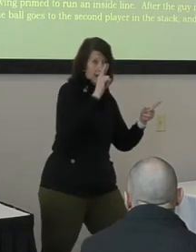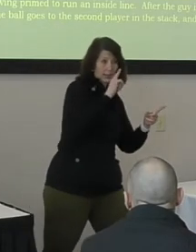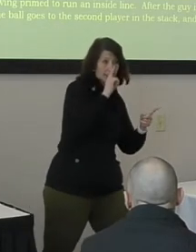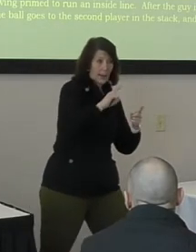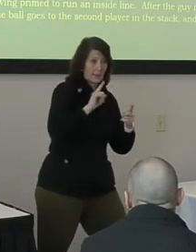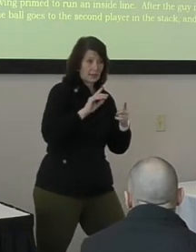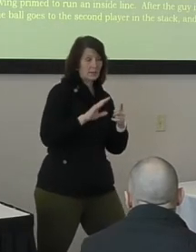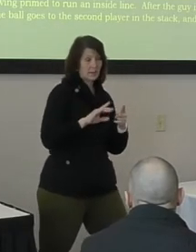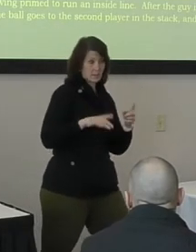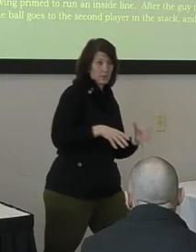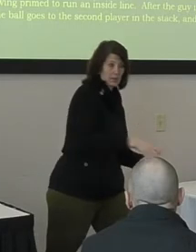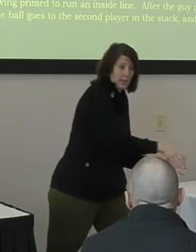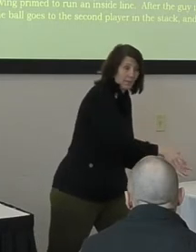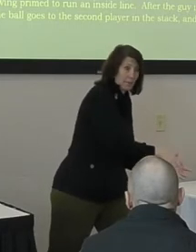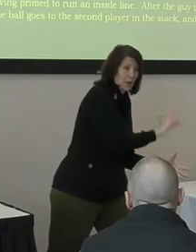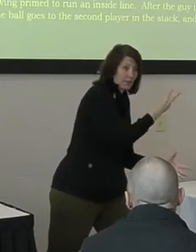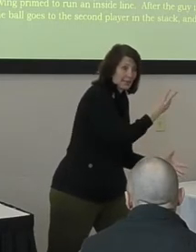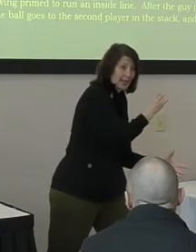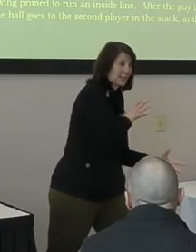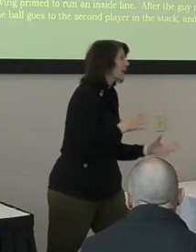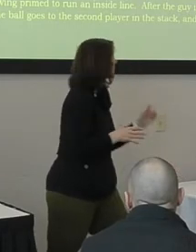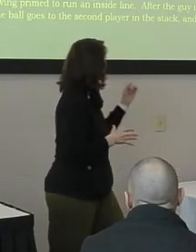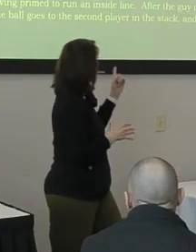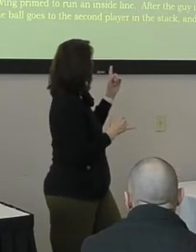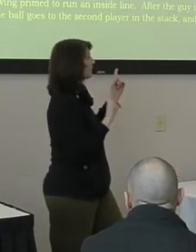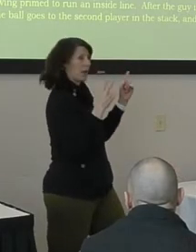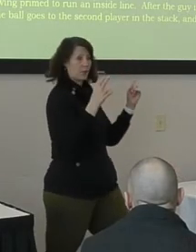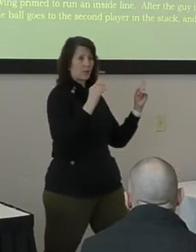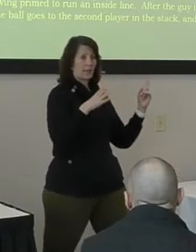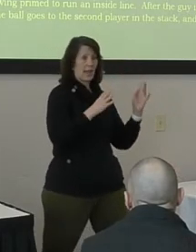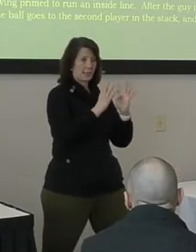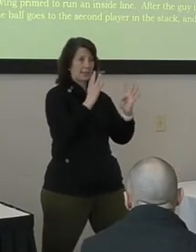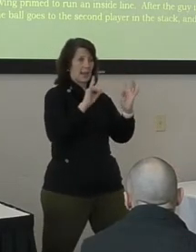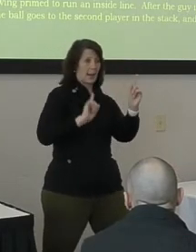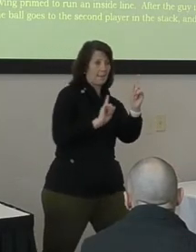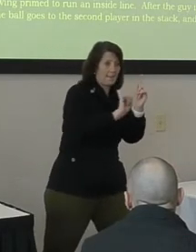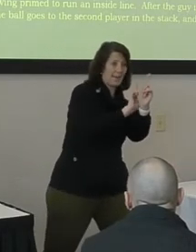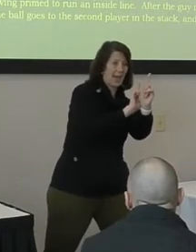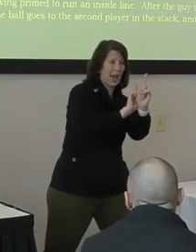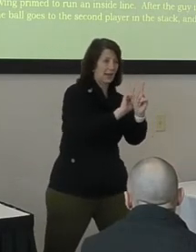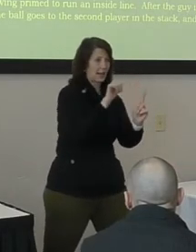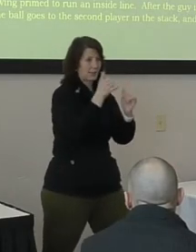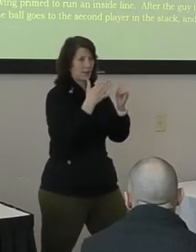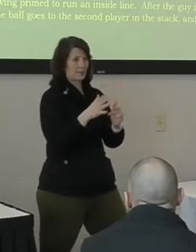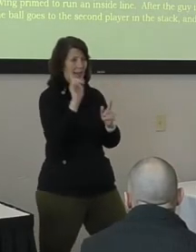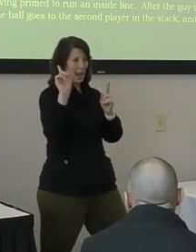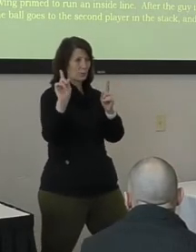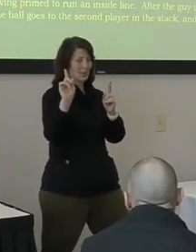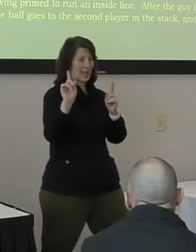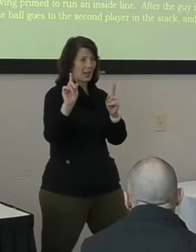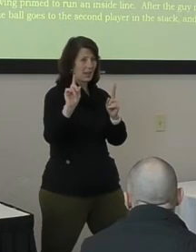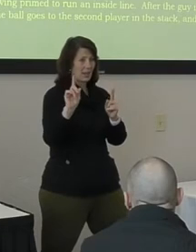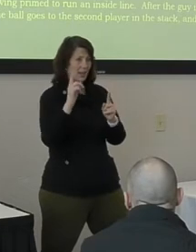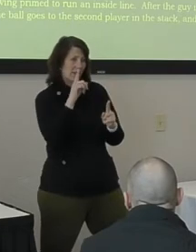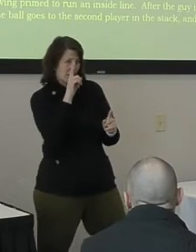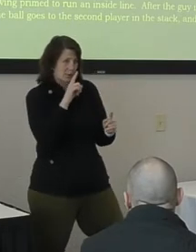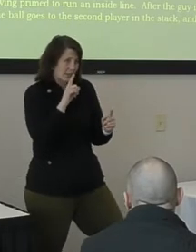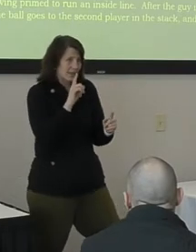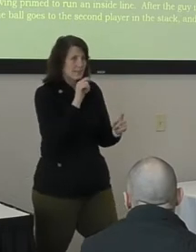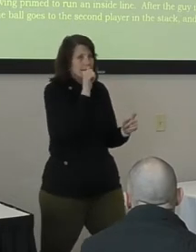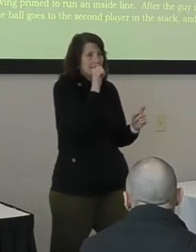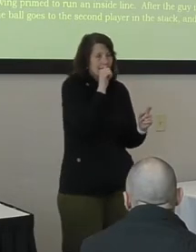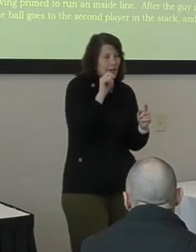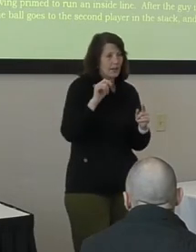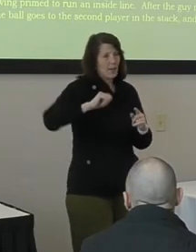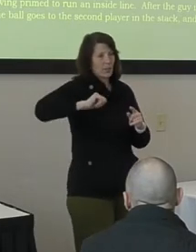line, give the ball to the second guy, and now he's got the third guy in the stack coming behind him, another player outside, and they're going to even sneak the weak side wing